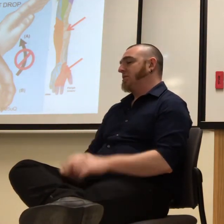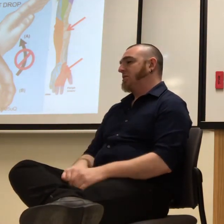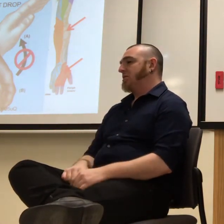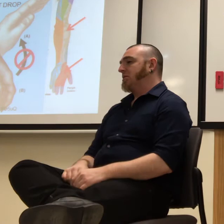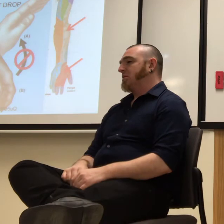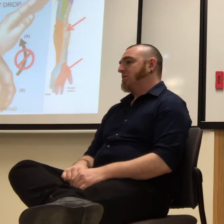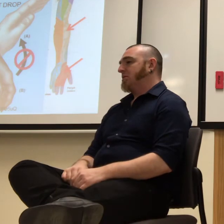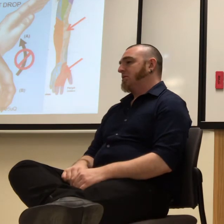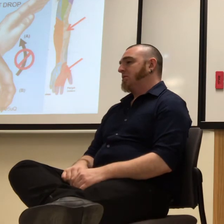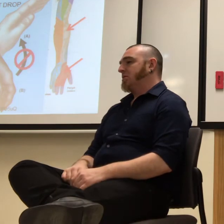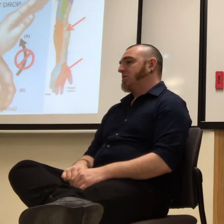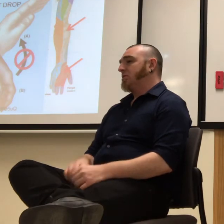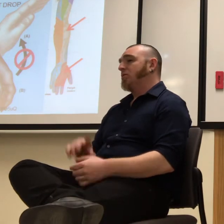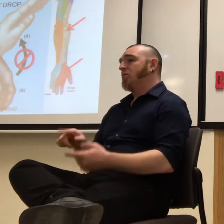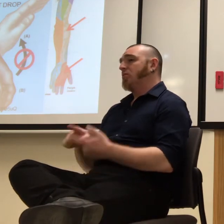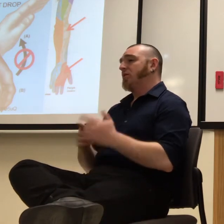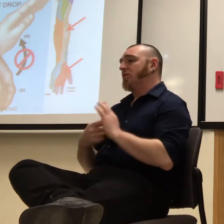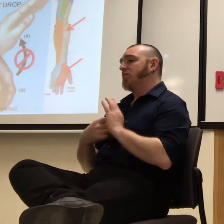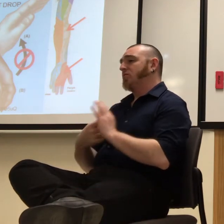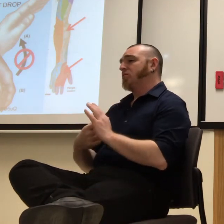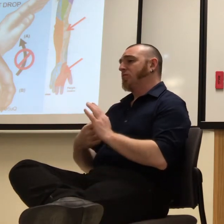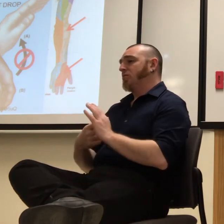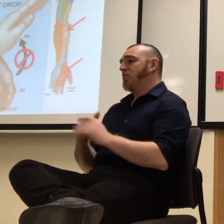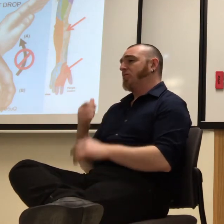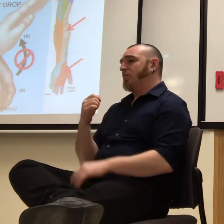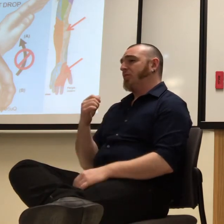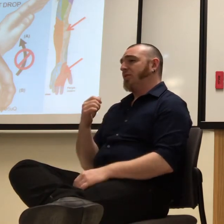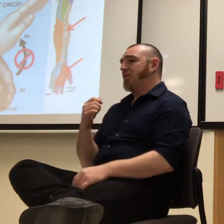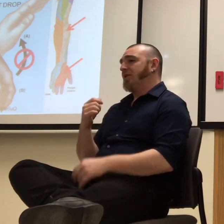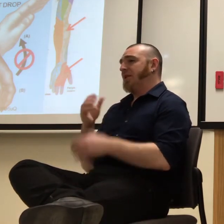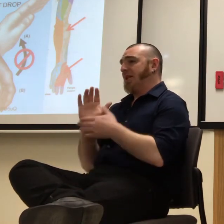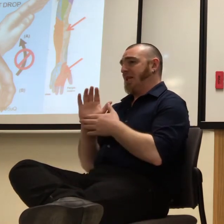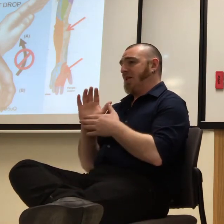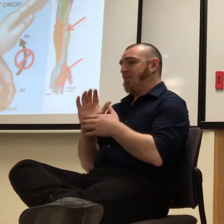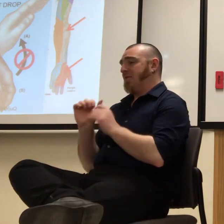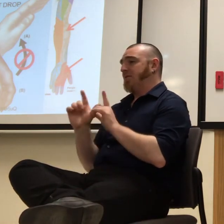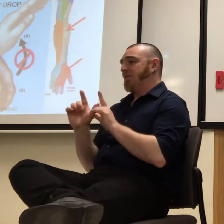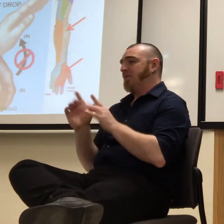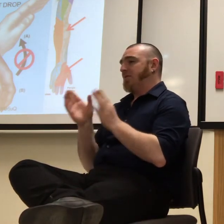when I show you the clip, pay attention for a few things.